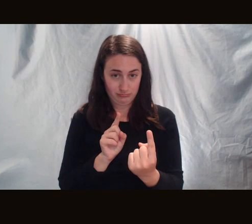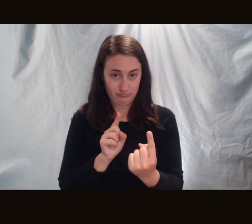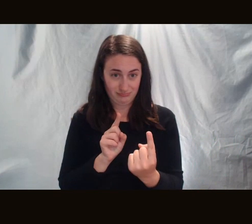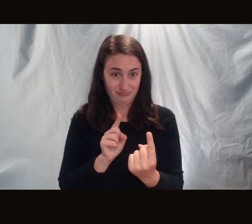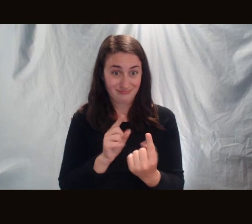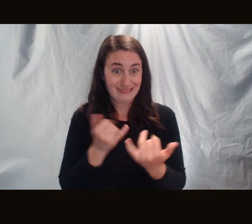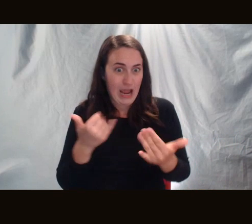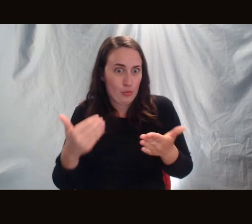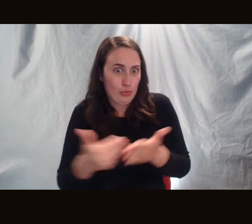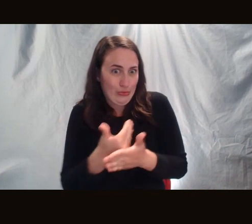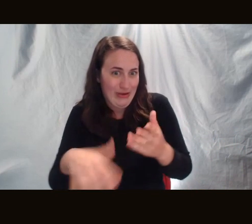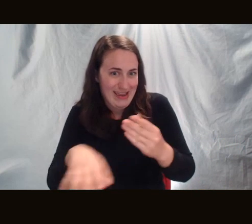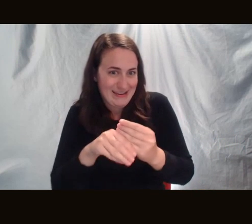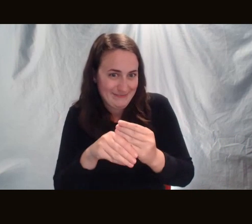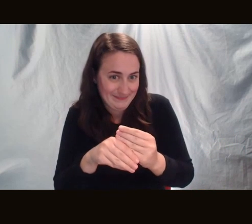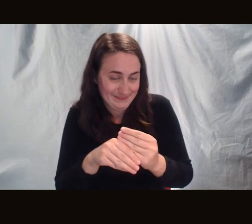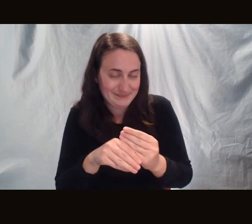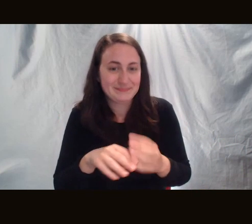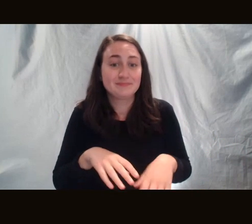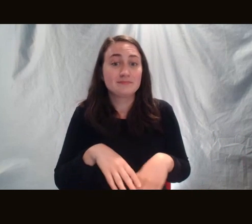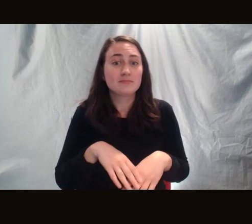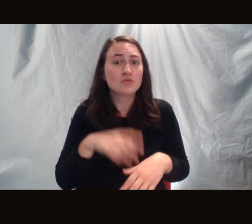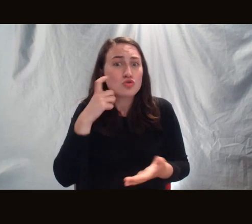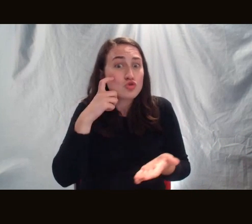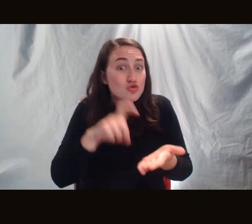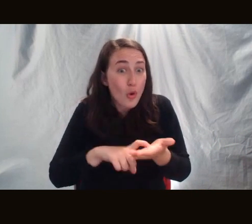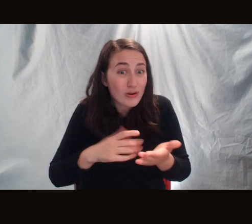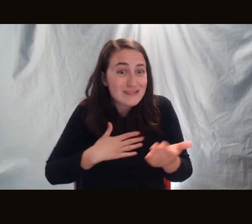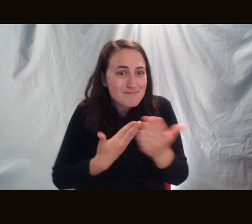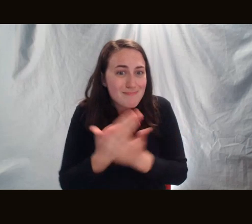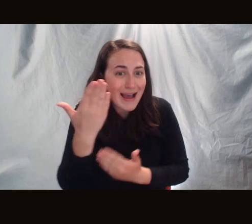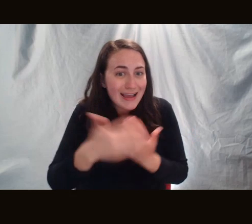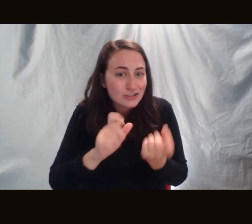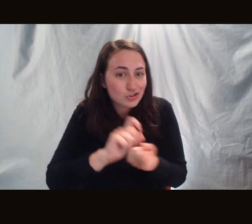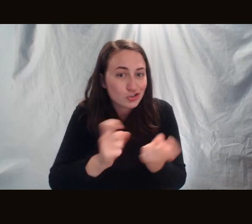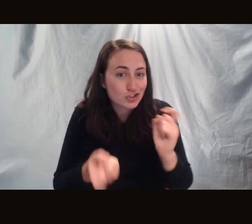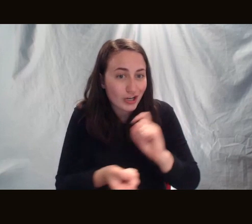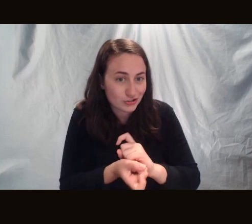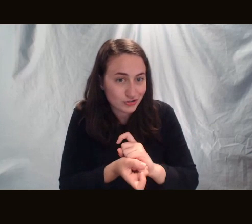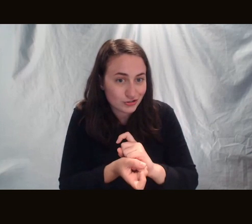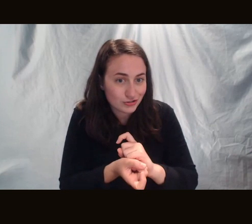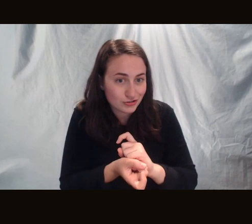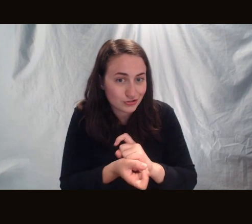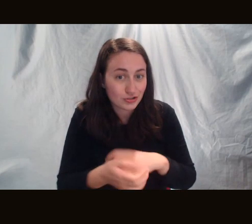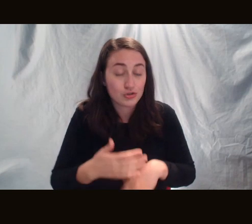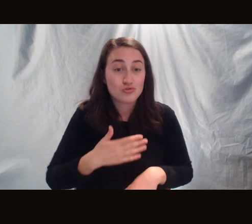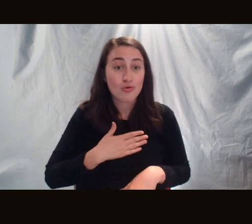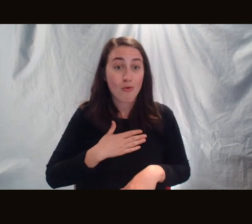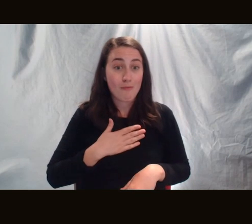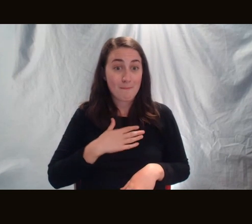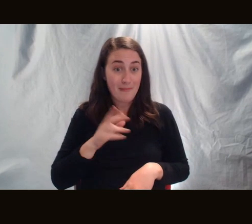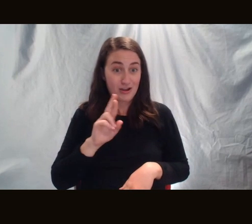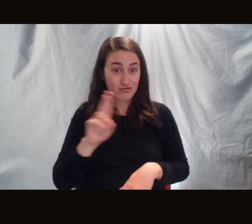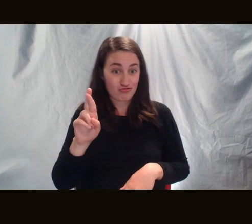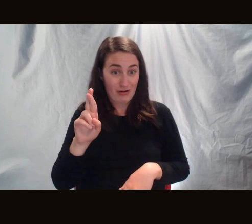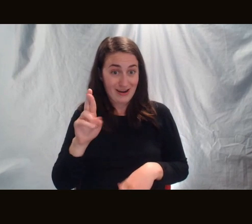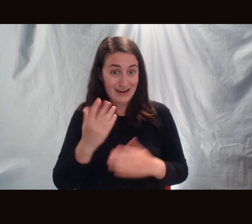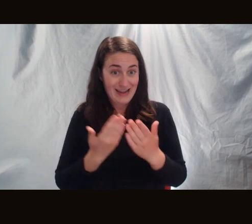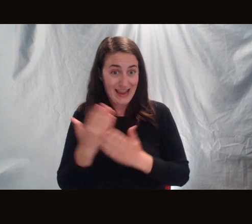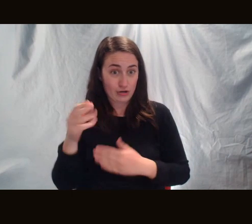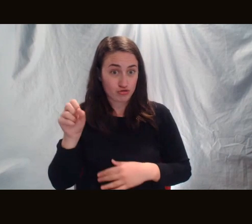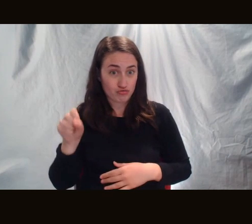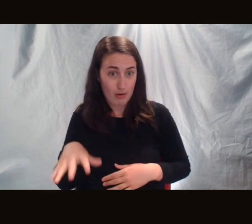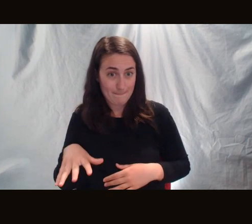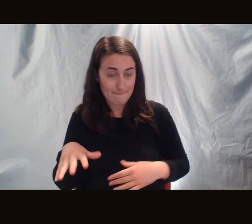here's the new part. Here's what's important. Notice how I'm letting go of my right hand, that is the follower's left hand. Then I'm going to take that